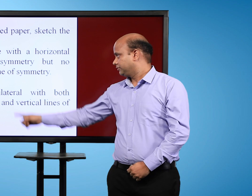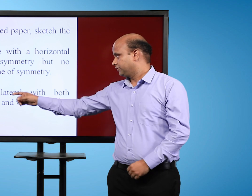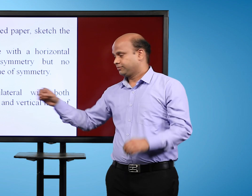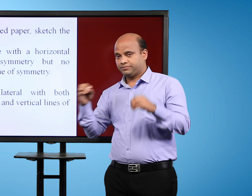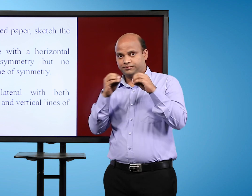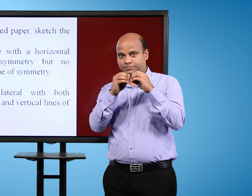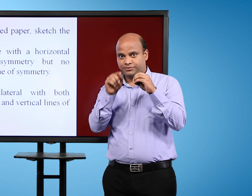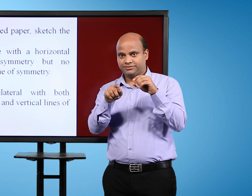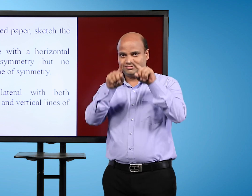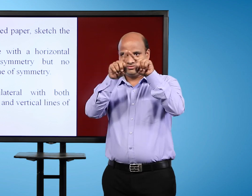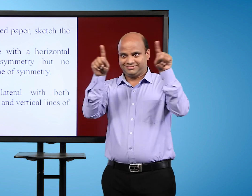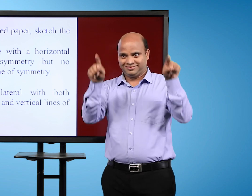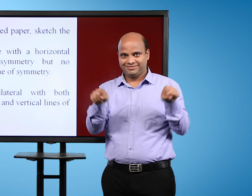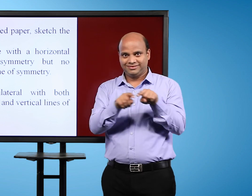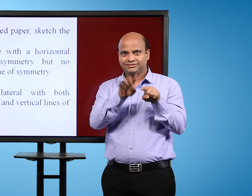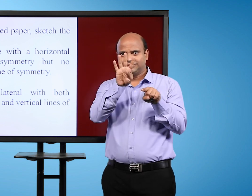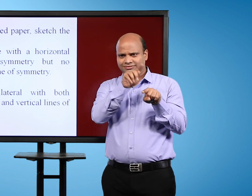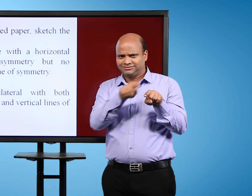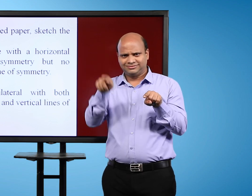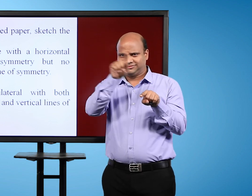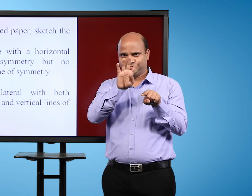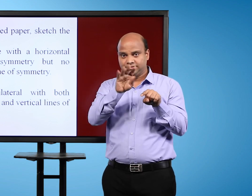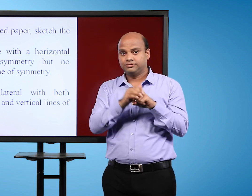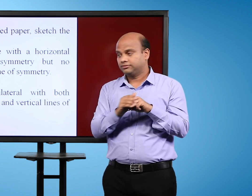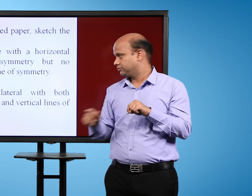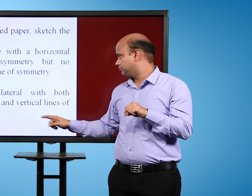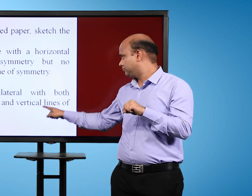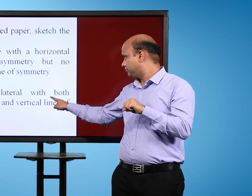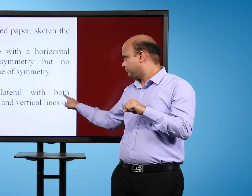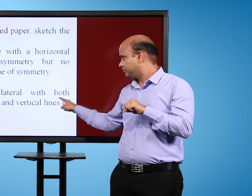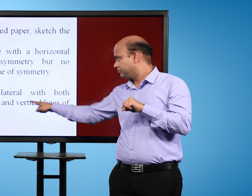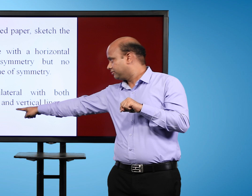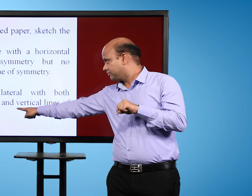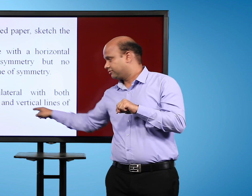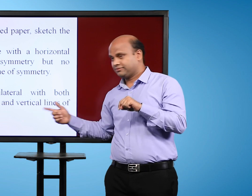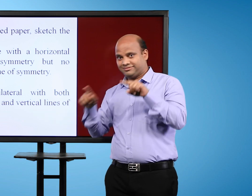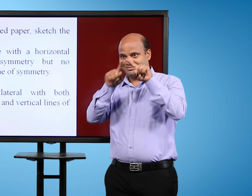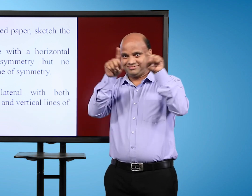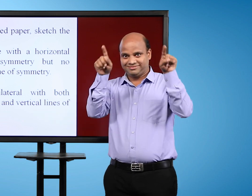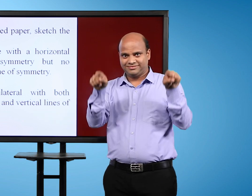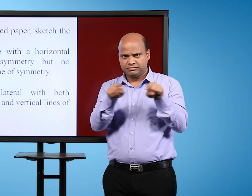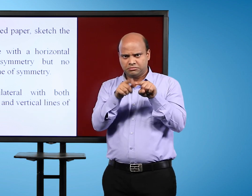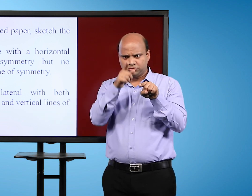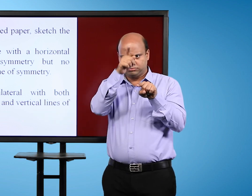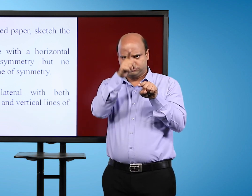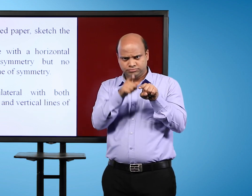B. A quadrilateral with both horizontal and vertical lines of symmetry.